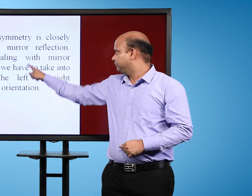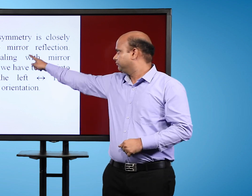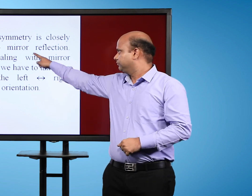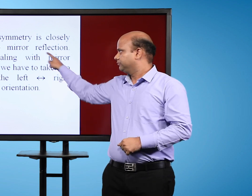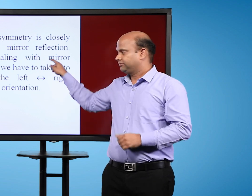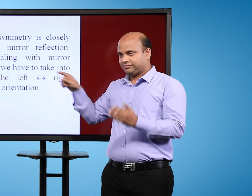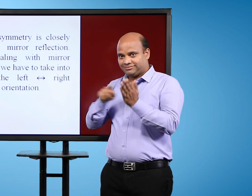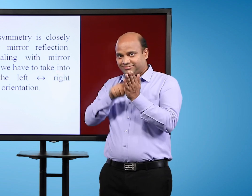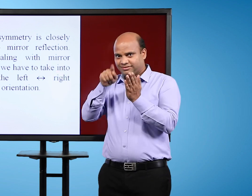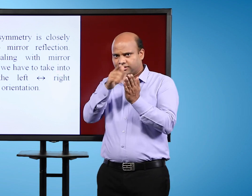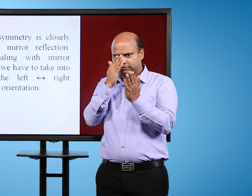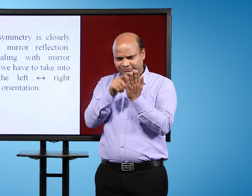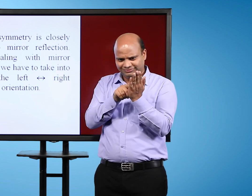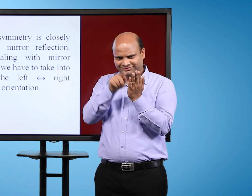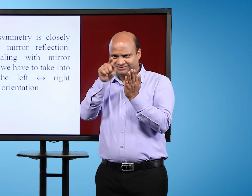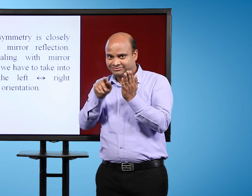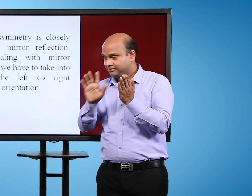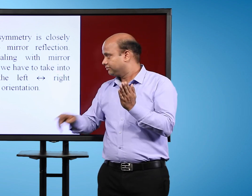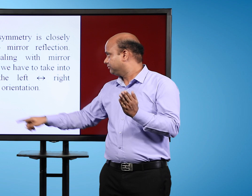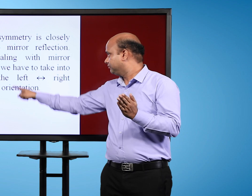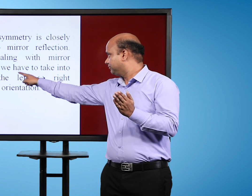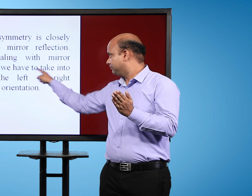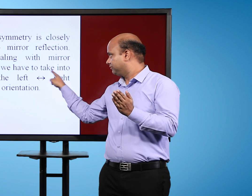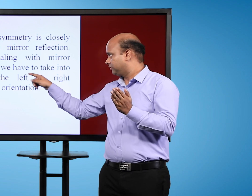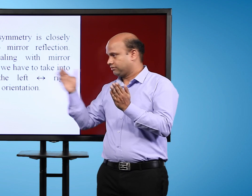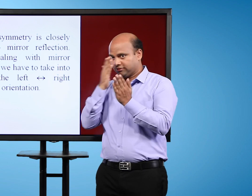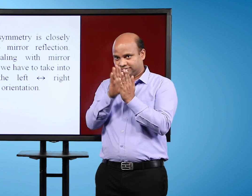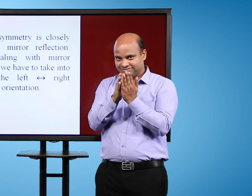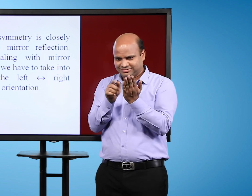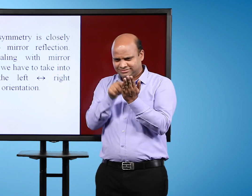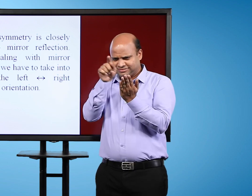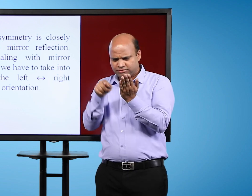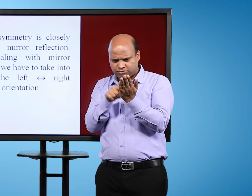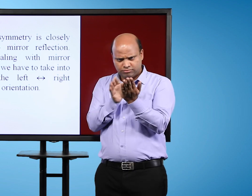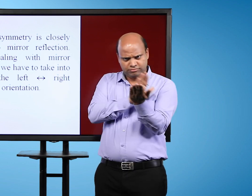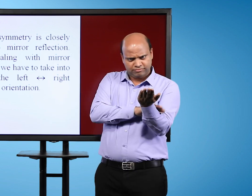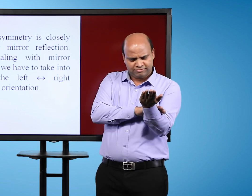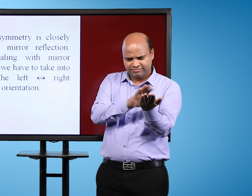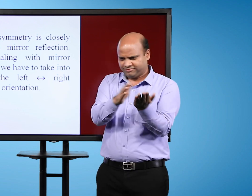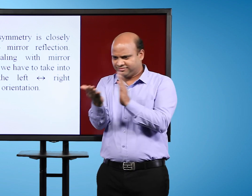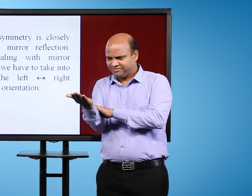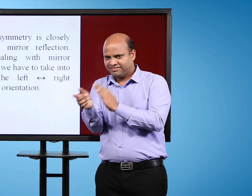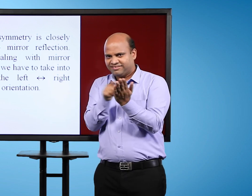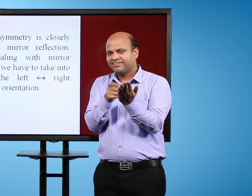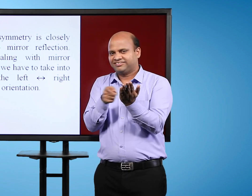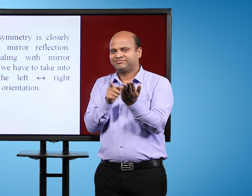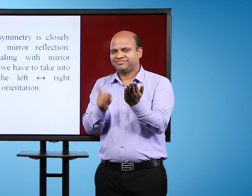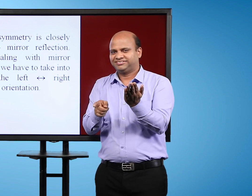When dealing with mirror reflection, we have to take into account the left-right changes in